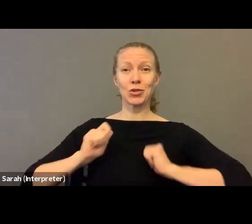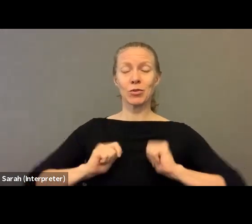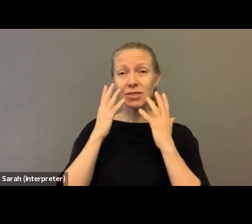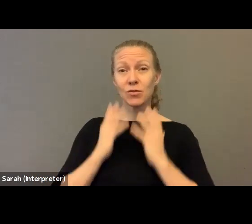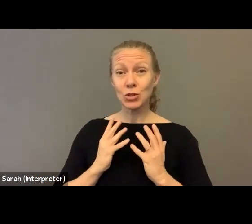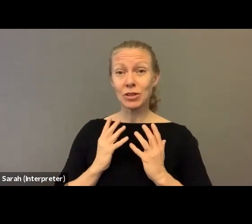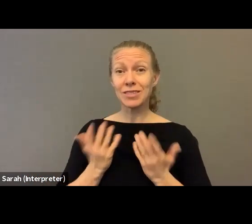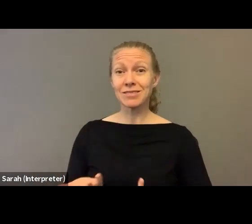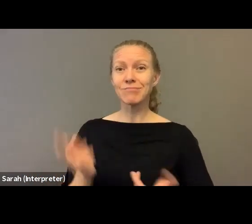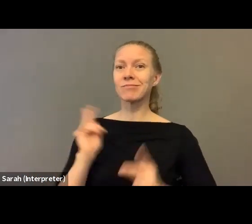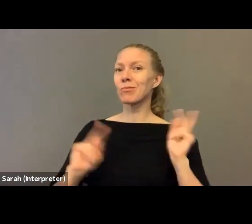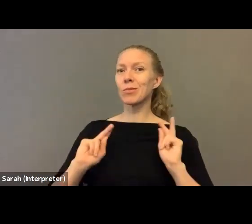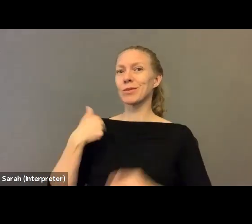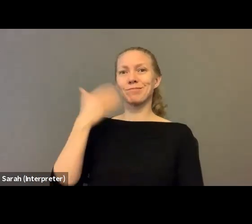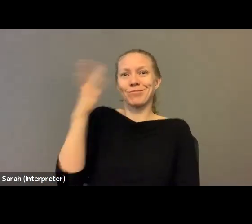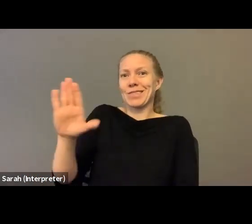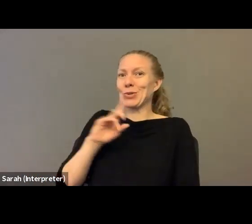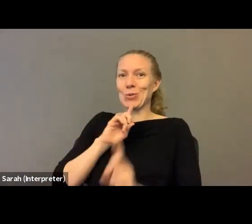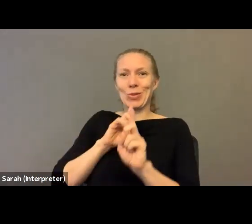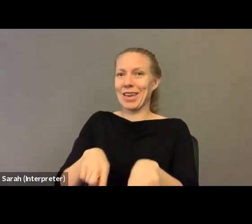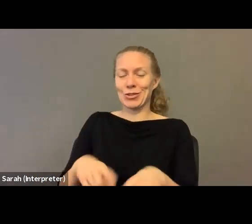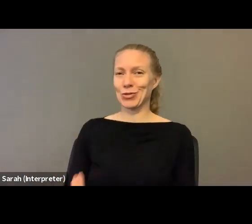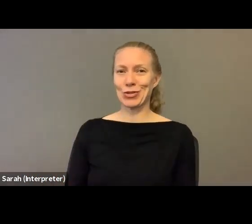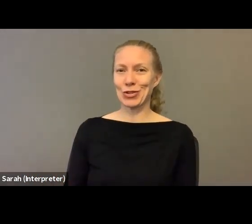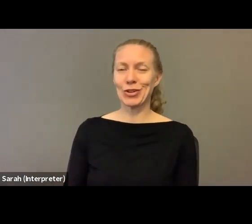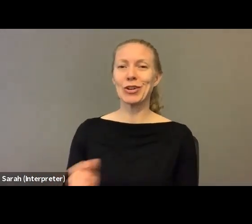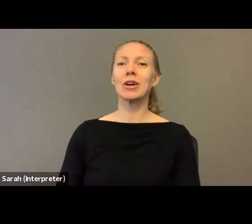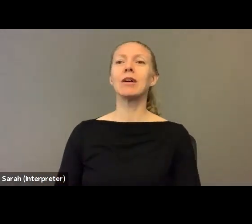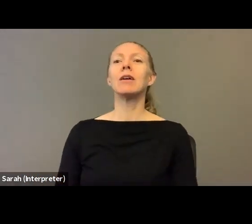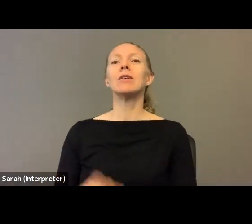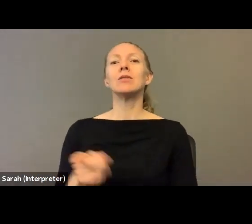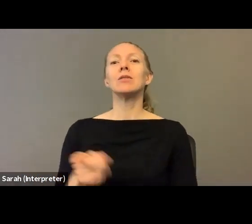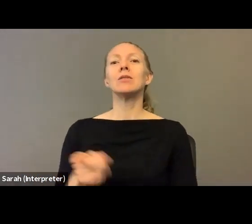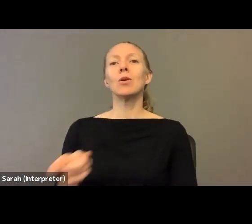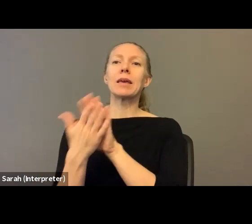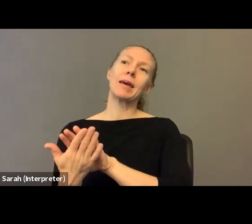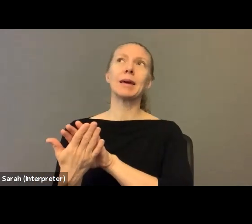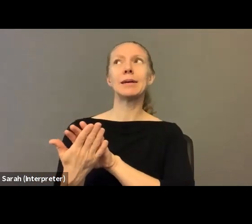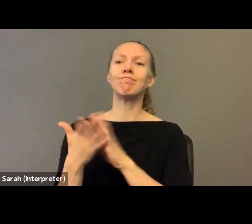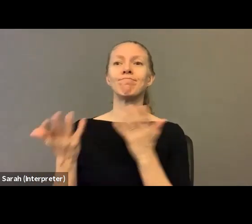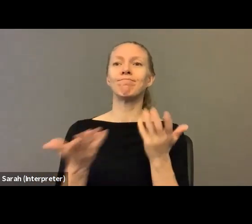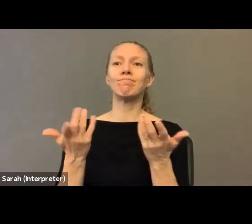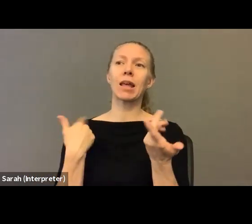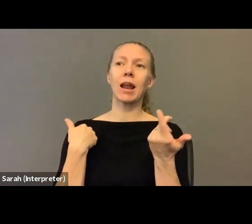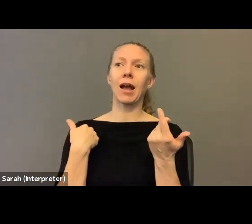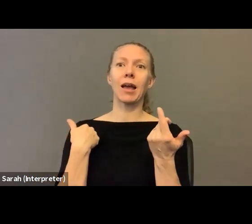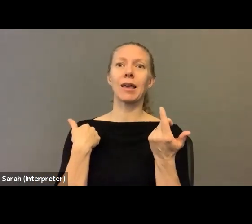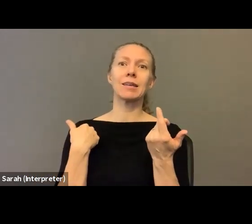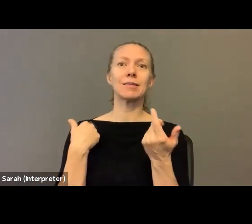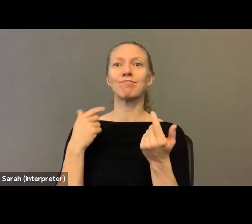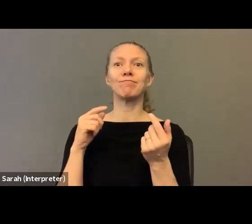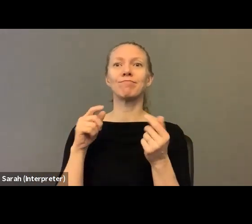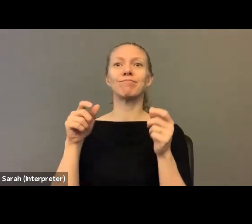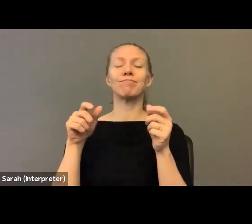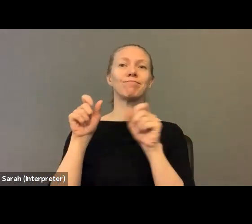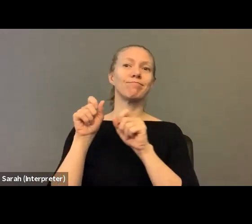people didn't get the answer to the question, and it became, and I tweeted it,